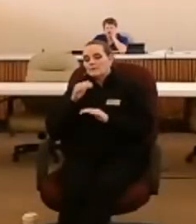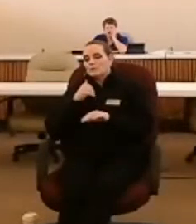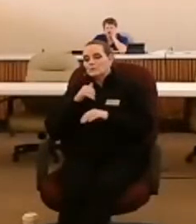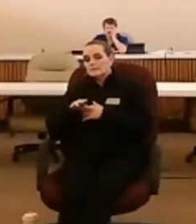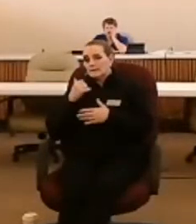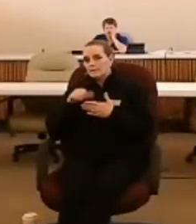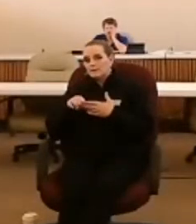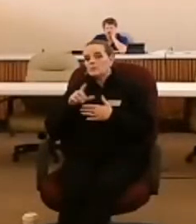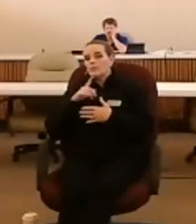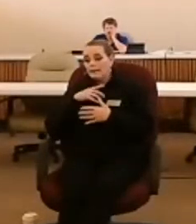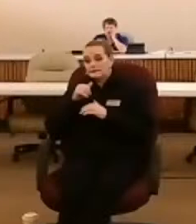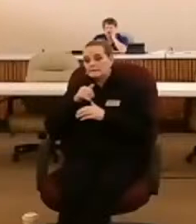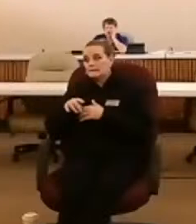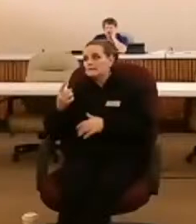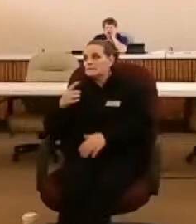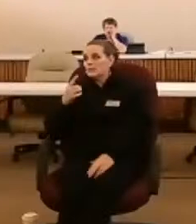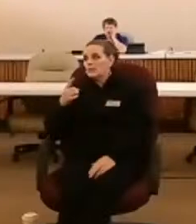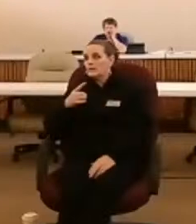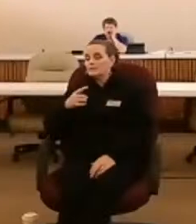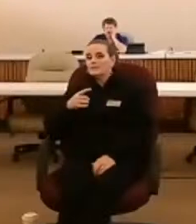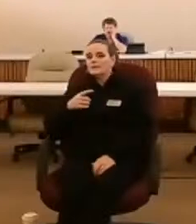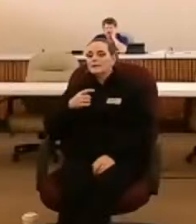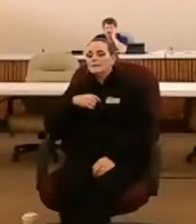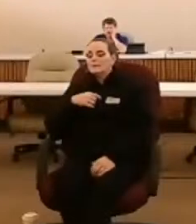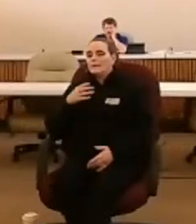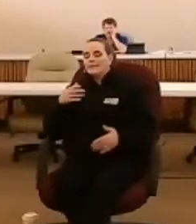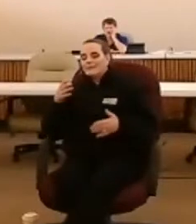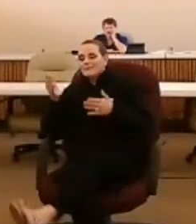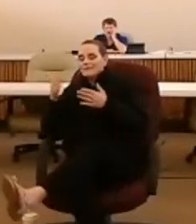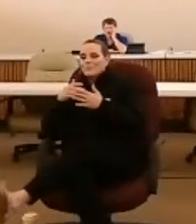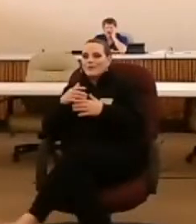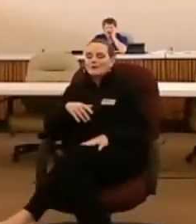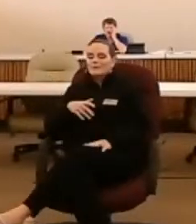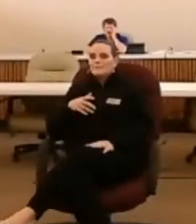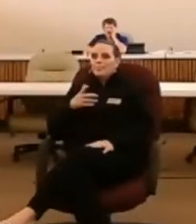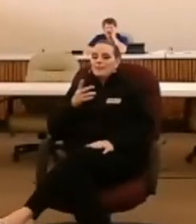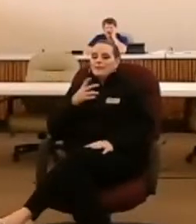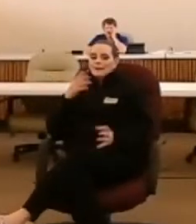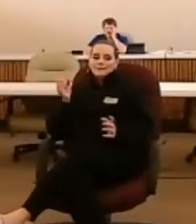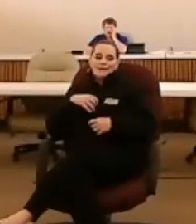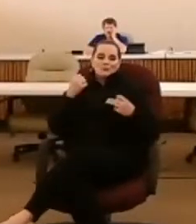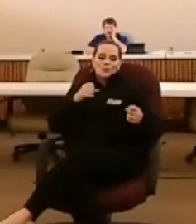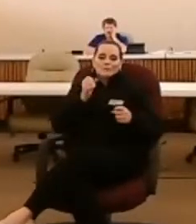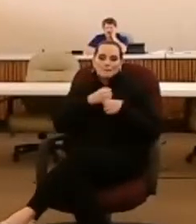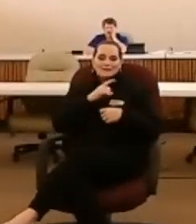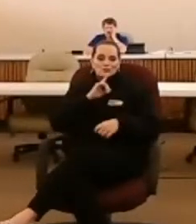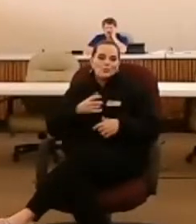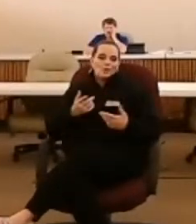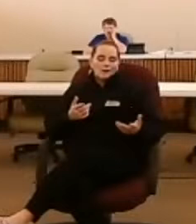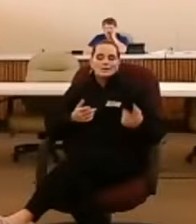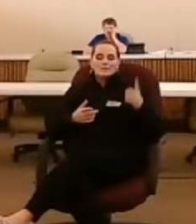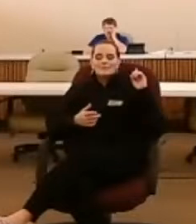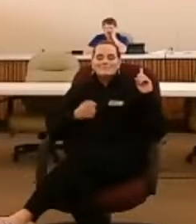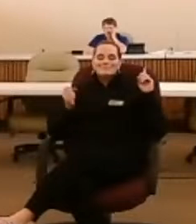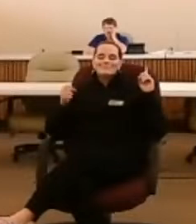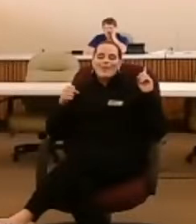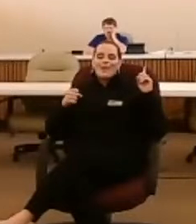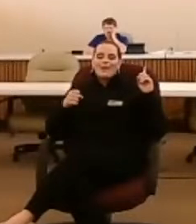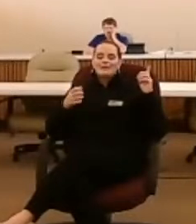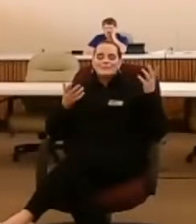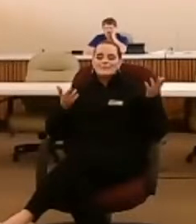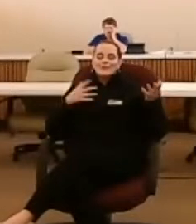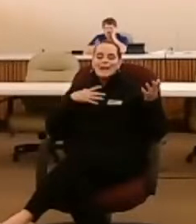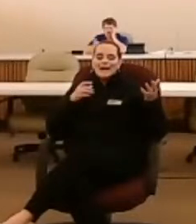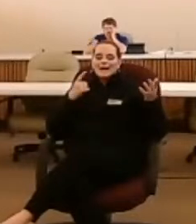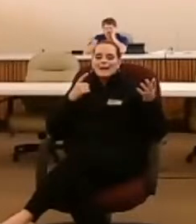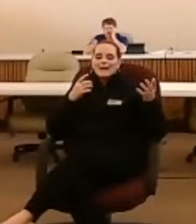send somebody right away with a small Thank you. plow. Thank you. Yeah. Yeah, no, I drove over to make sure because Yeah, usually they'll go get it. I mean, they'll even, I've seen